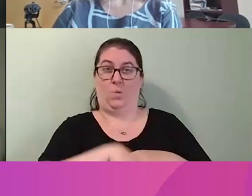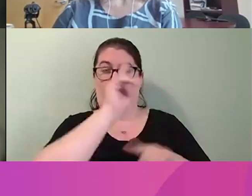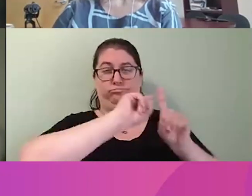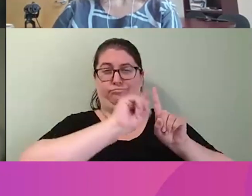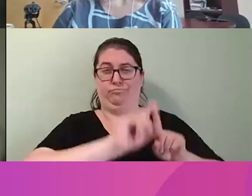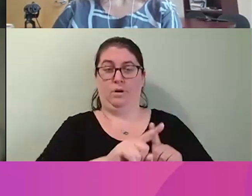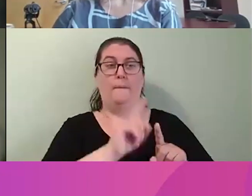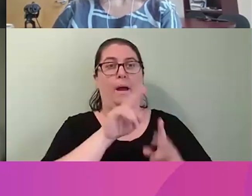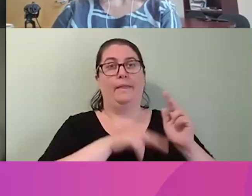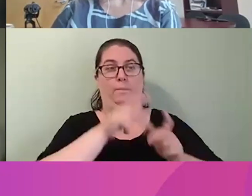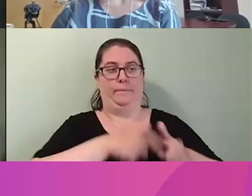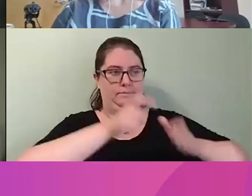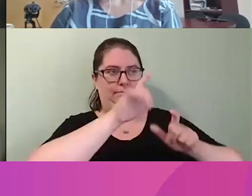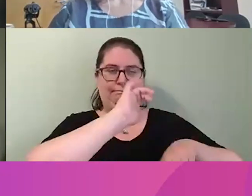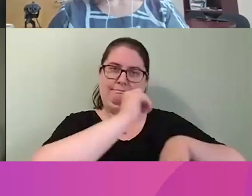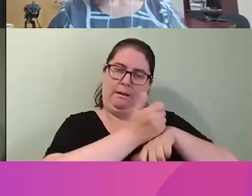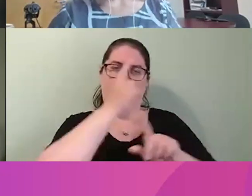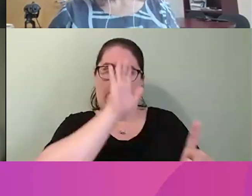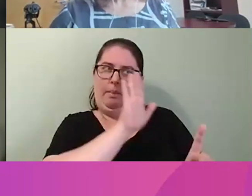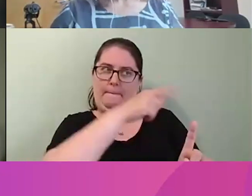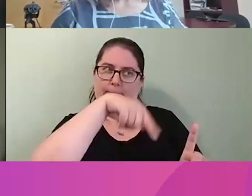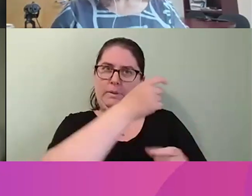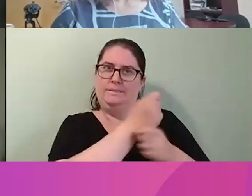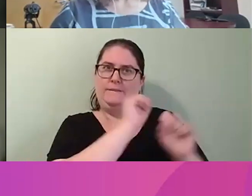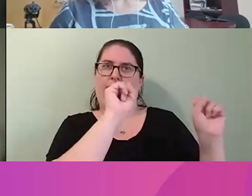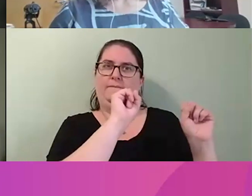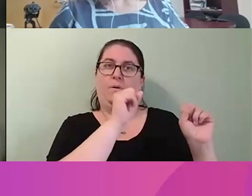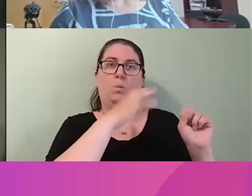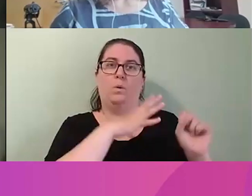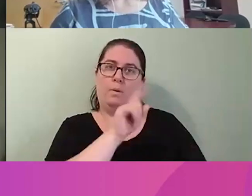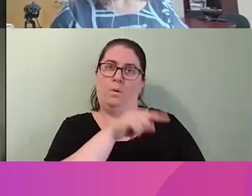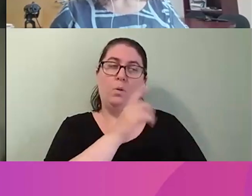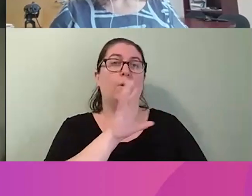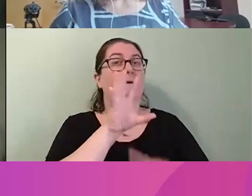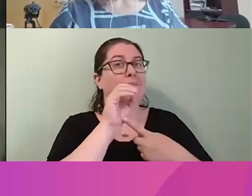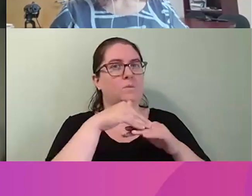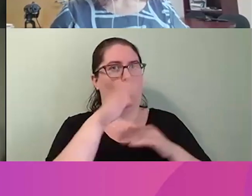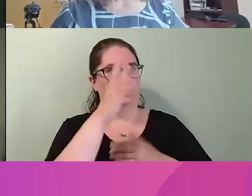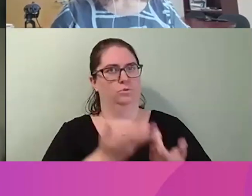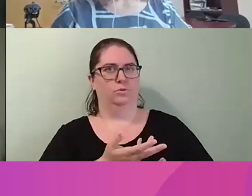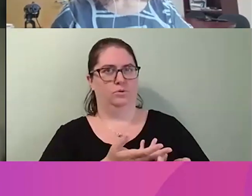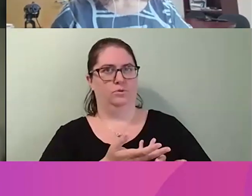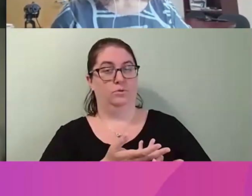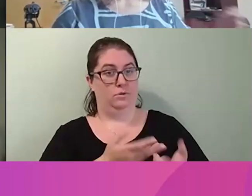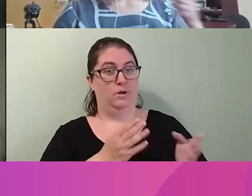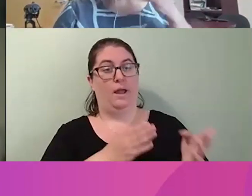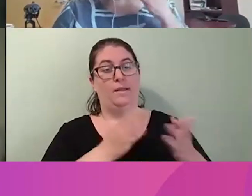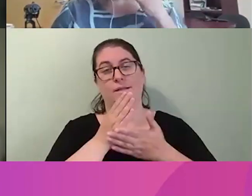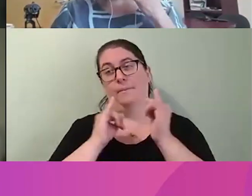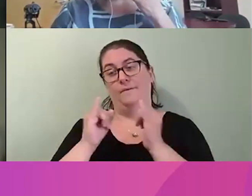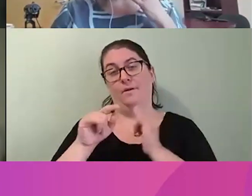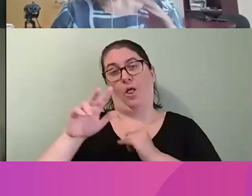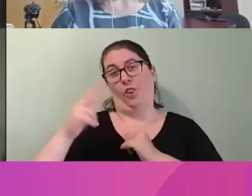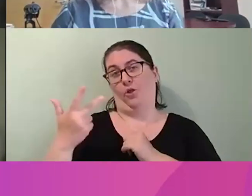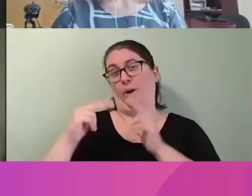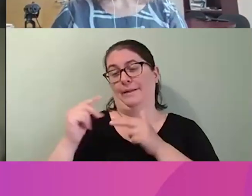was buildings specifically designed for them to live in that were for women who were 50 and older. And then I interviewed women in a third